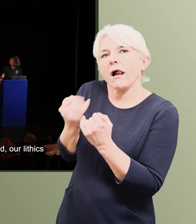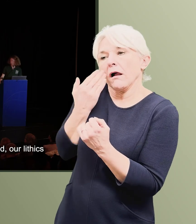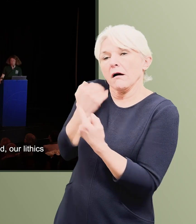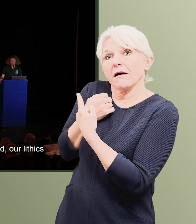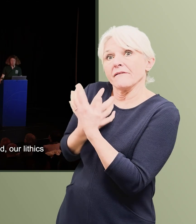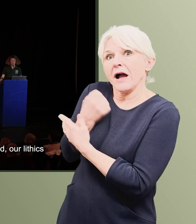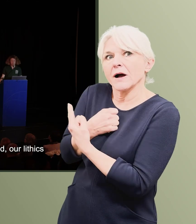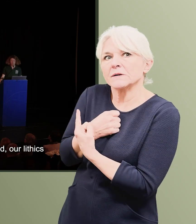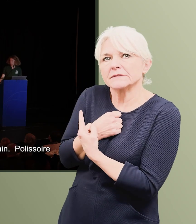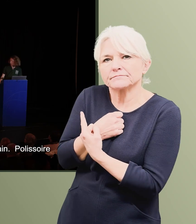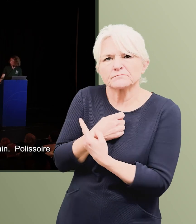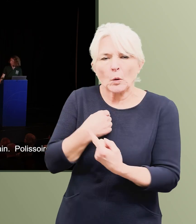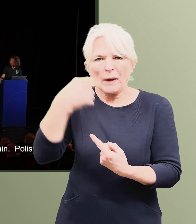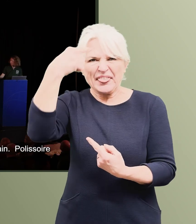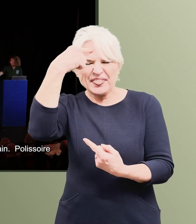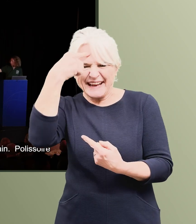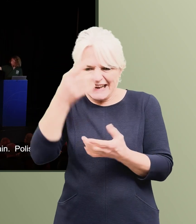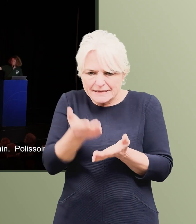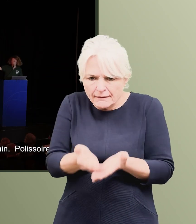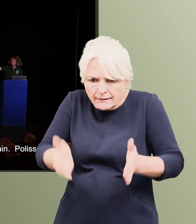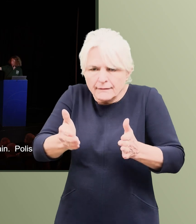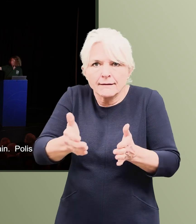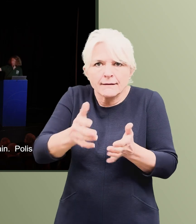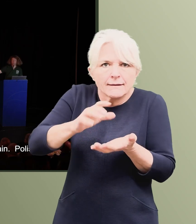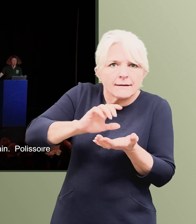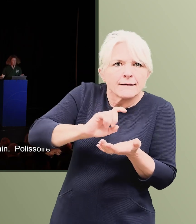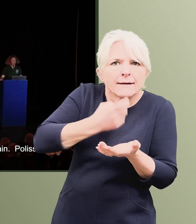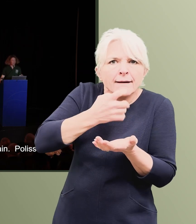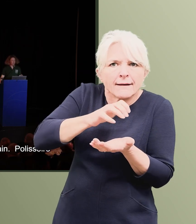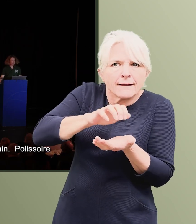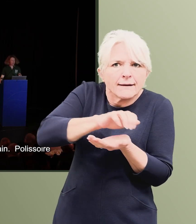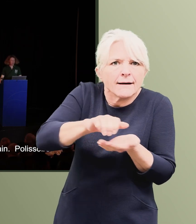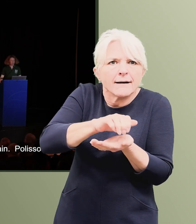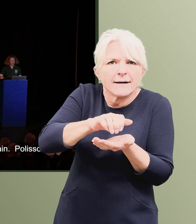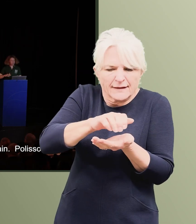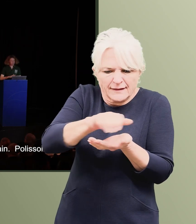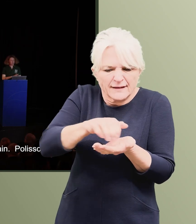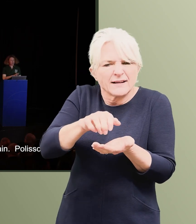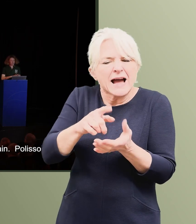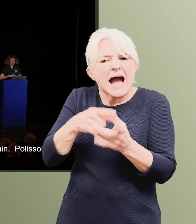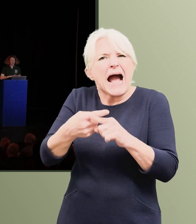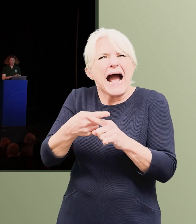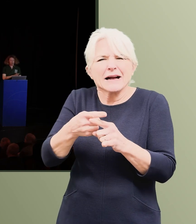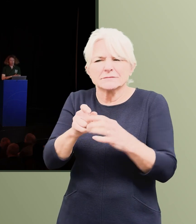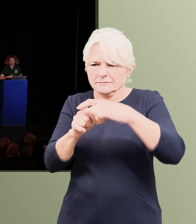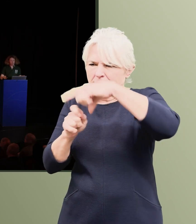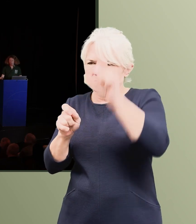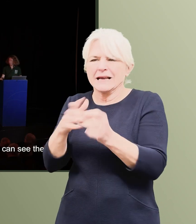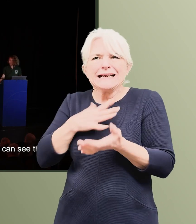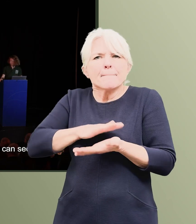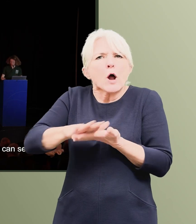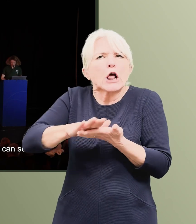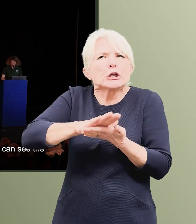lithics expert, seems to be fairly happy with that. Bottom left, sorry, I should explain. A polissoir is for the making